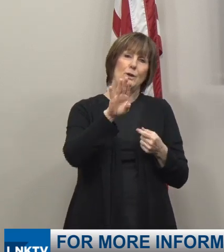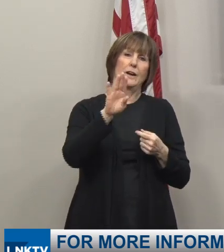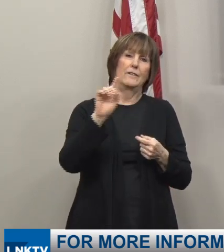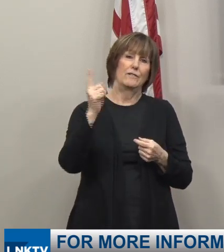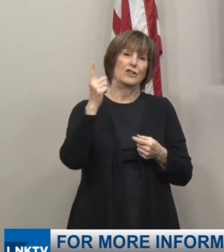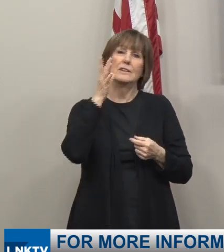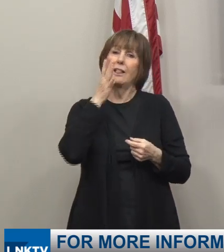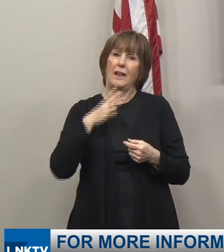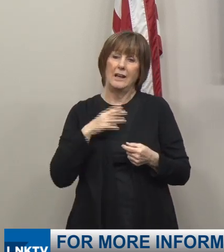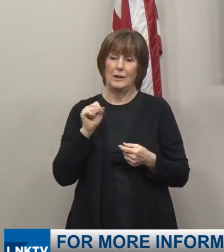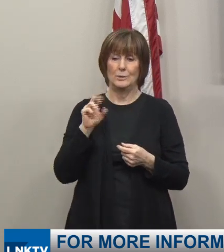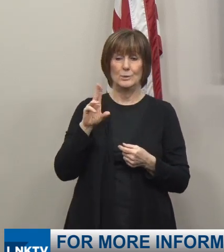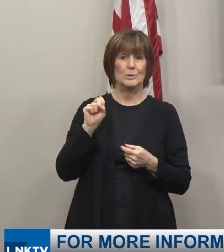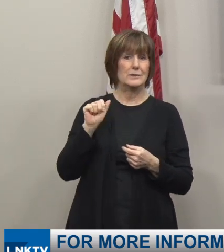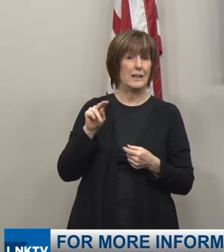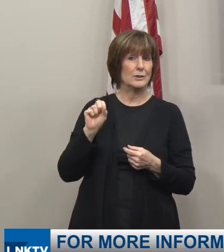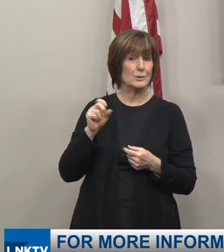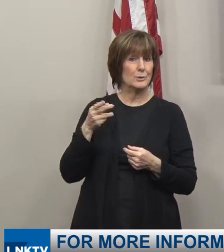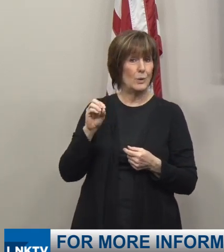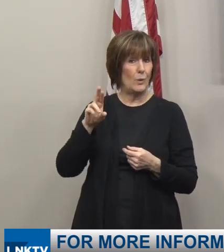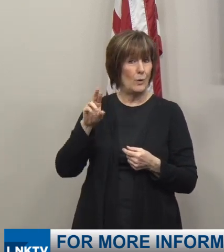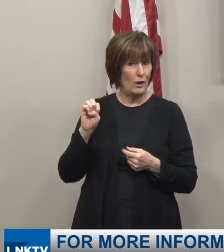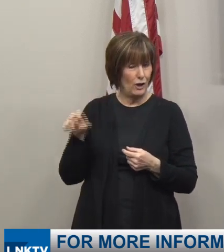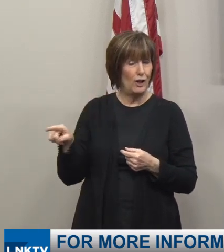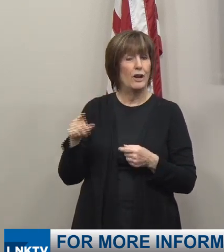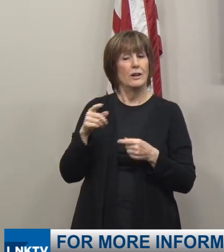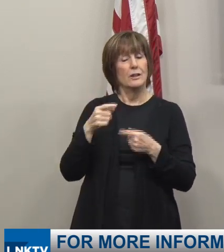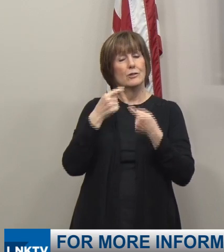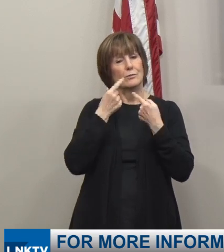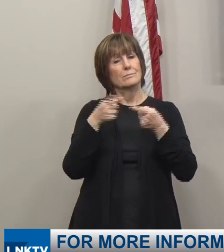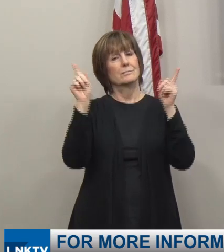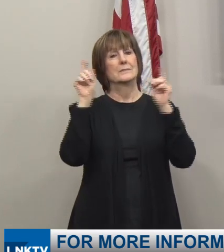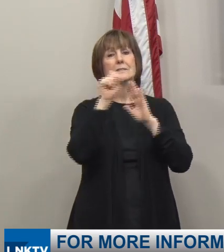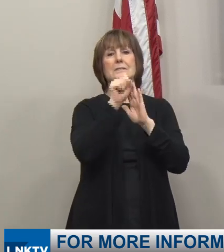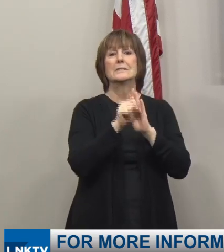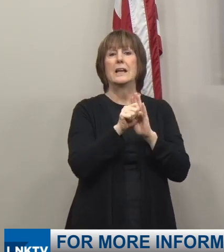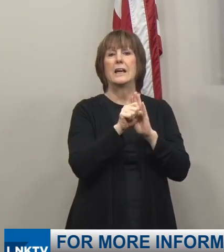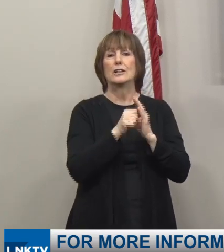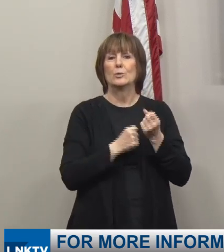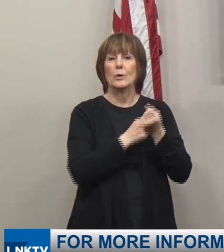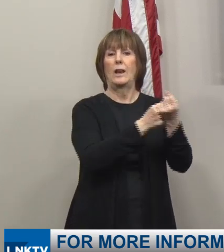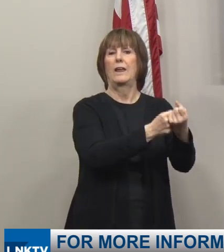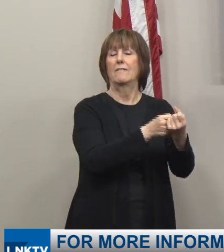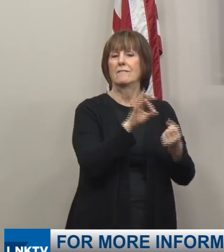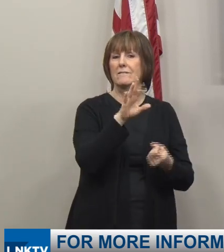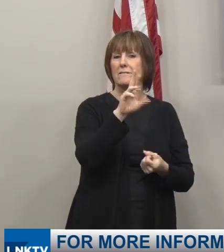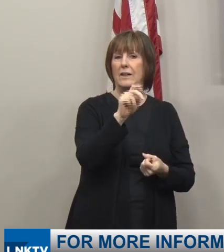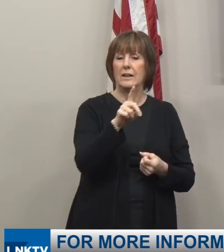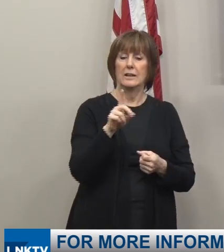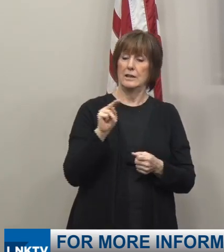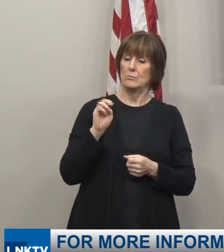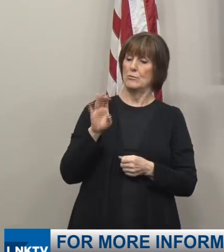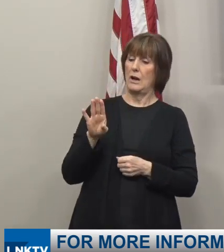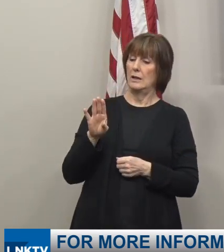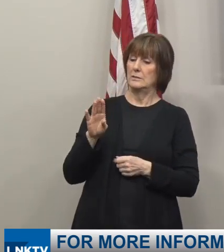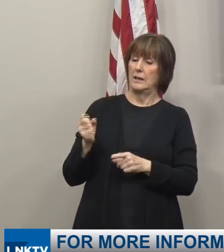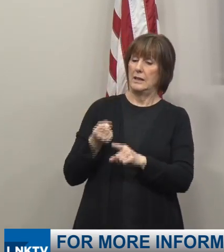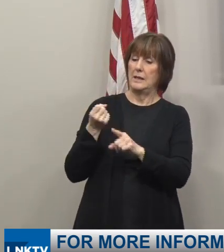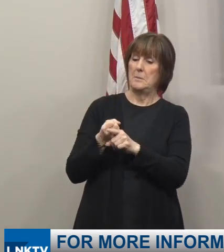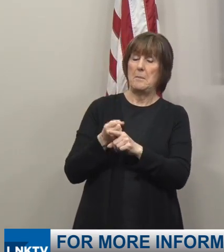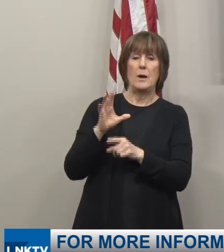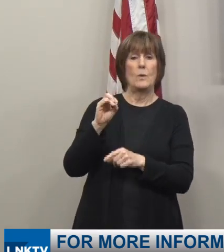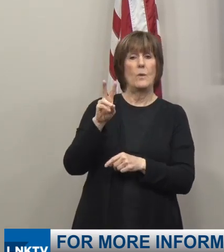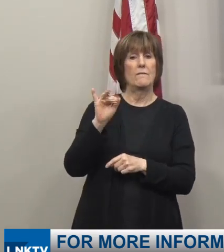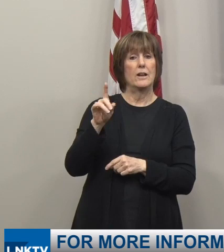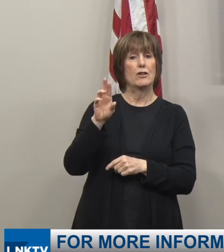Lady Suzanne Shore, who announced a state relief fund yesterday. The Nebraska Impact COVID-19 Relief Fund